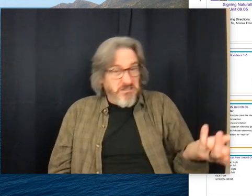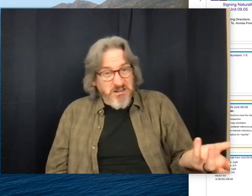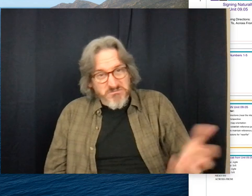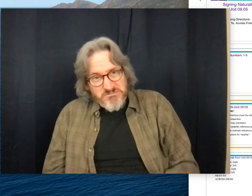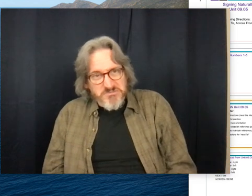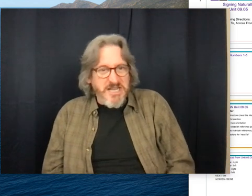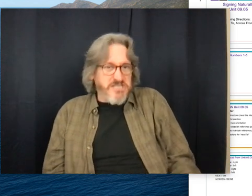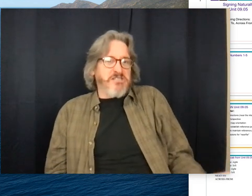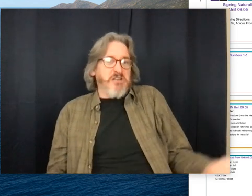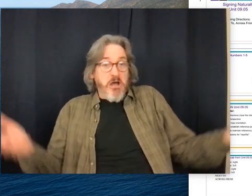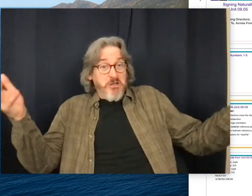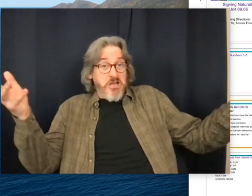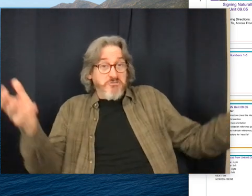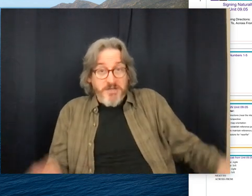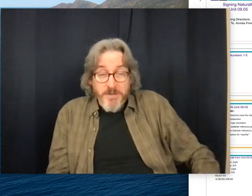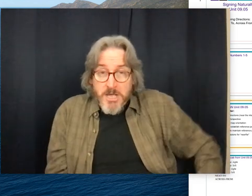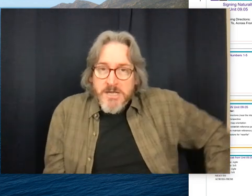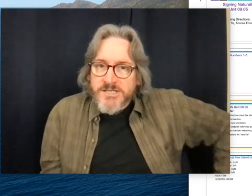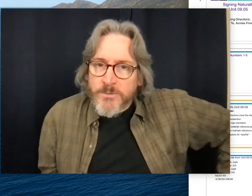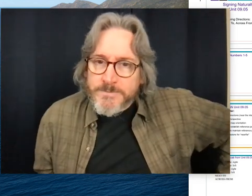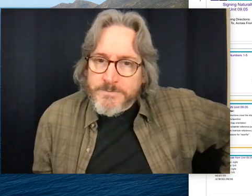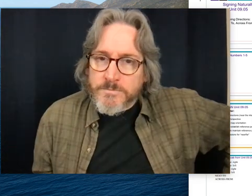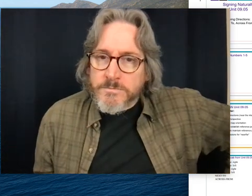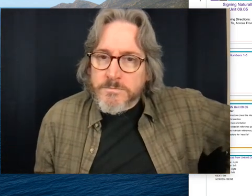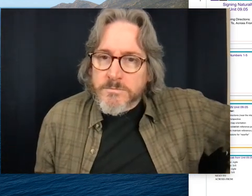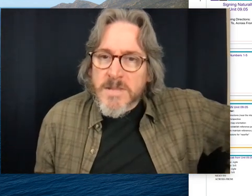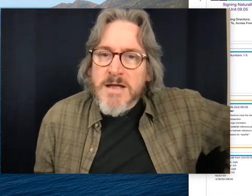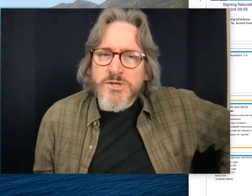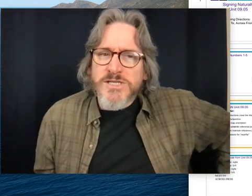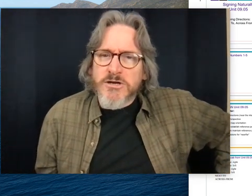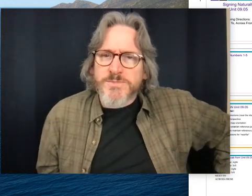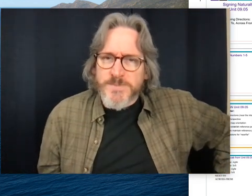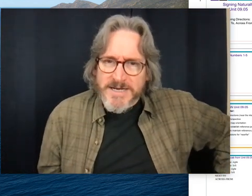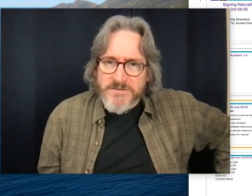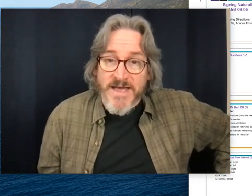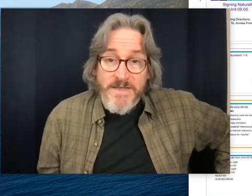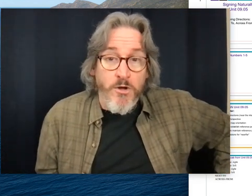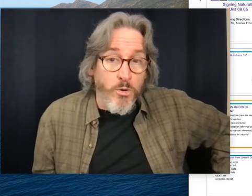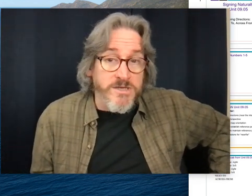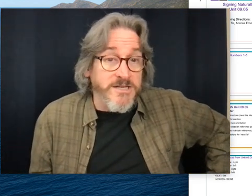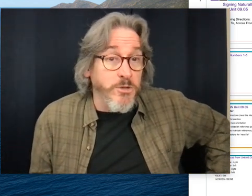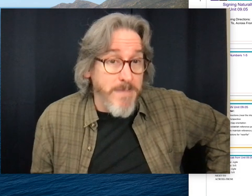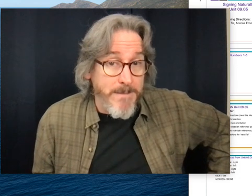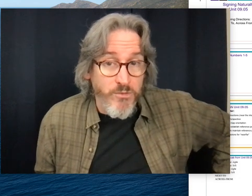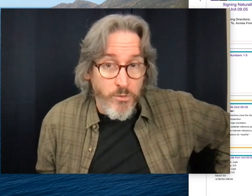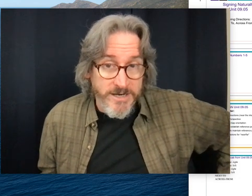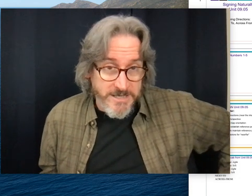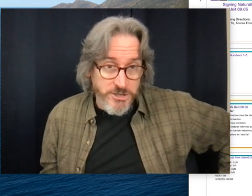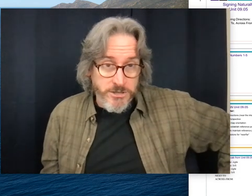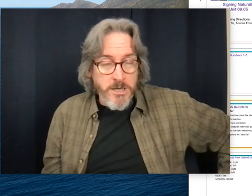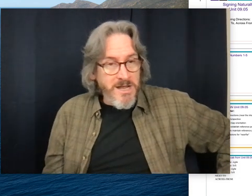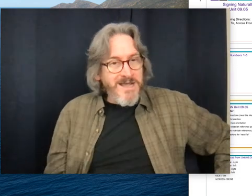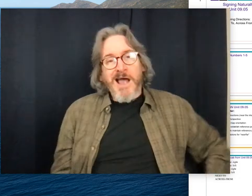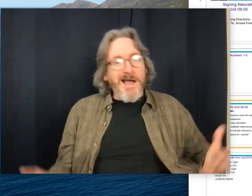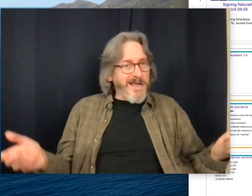but that's out in the country. So signer's perspective, and then the horizontal map